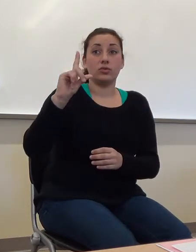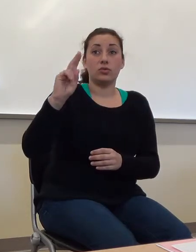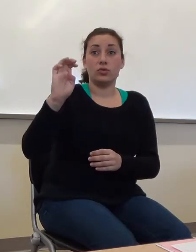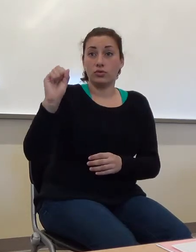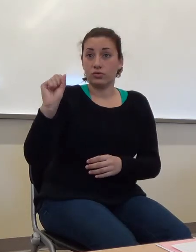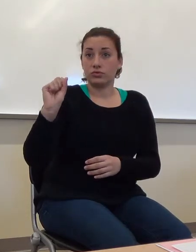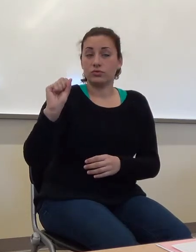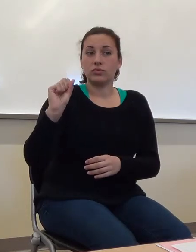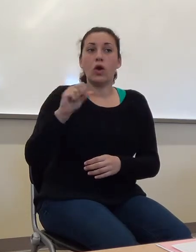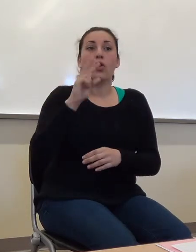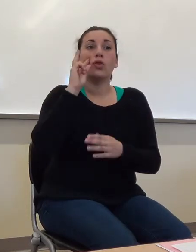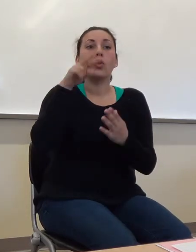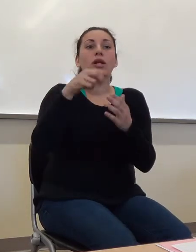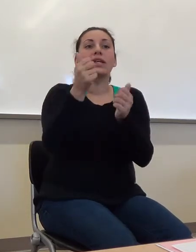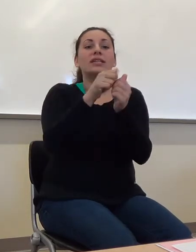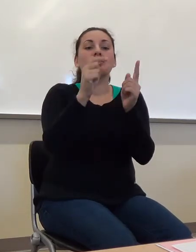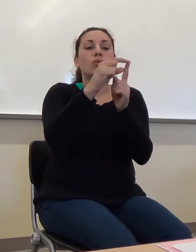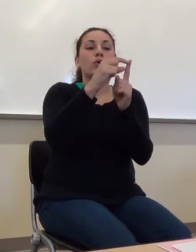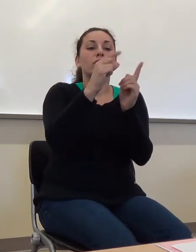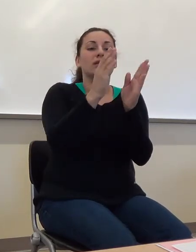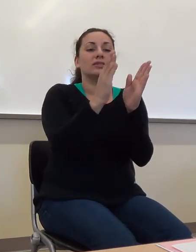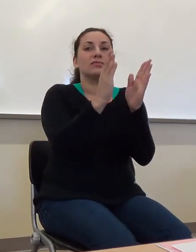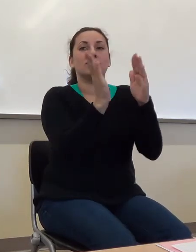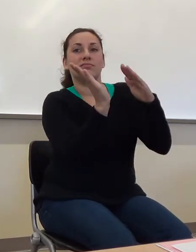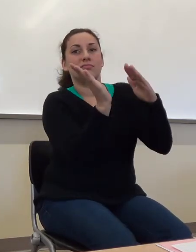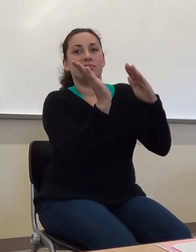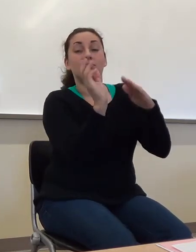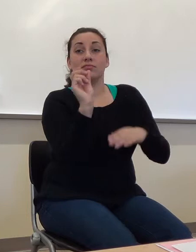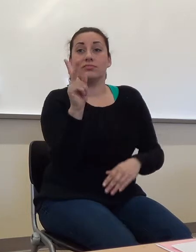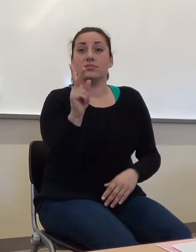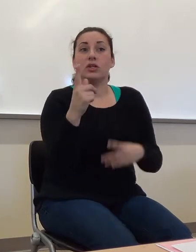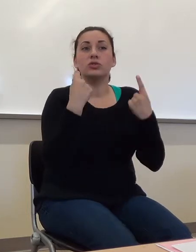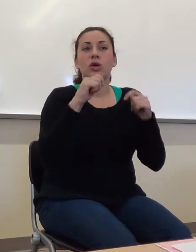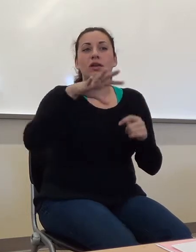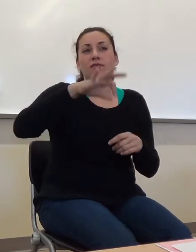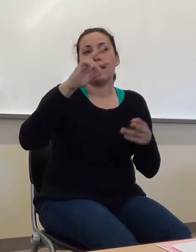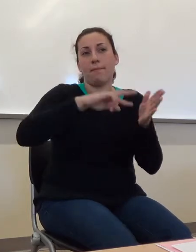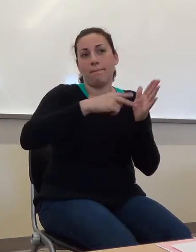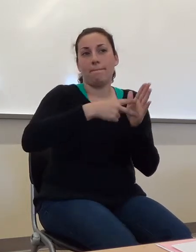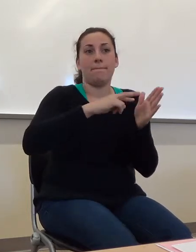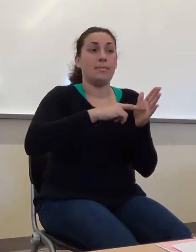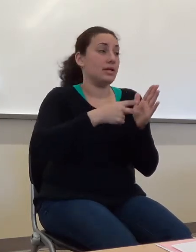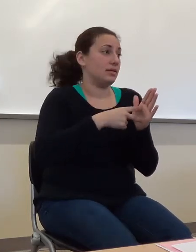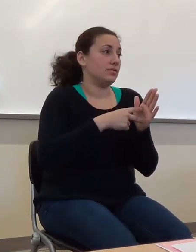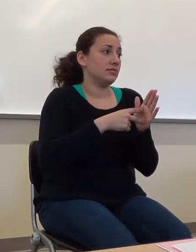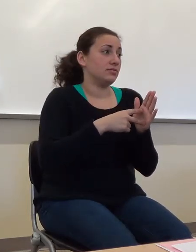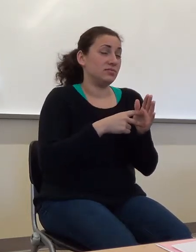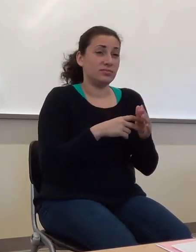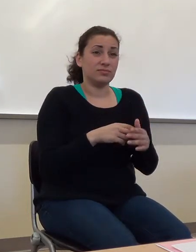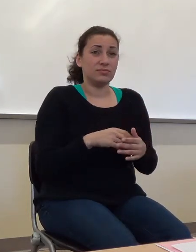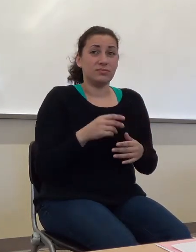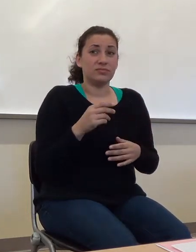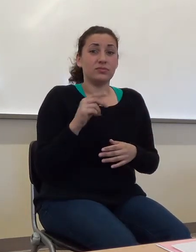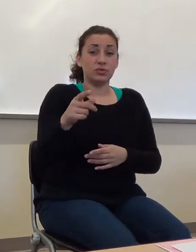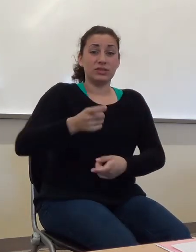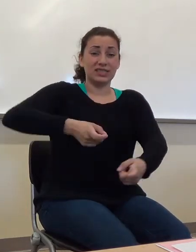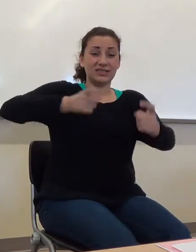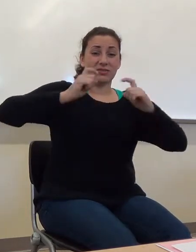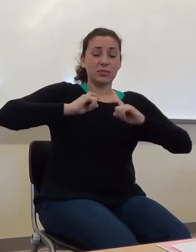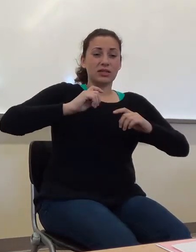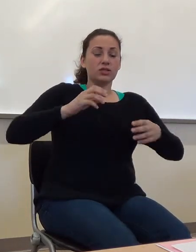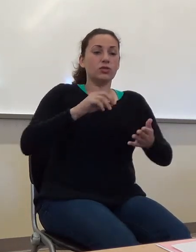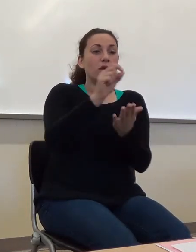italicized word, okay? What a lot of people are doing, again, you're giving me too